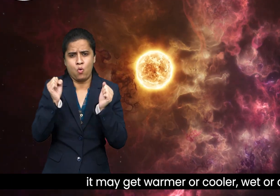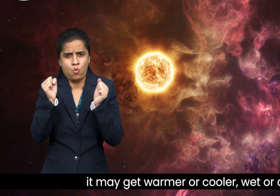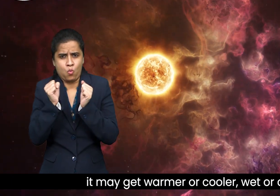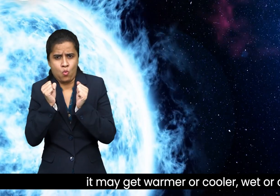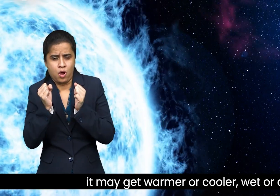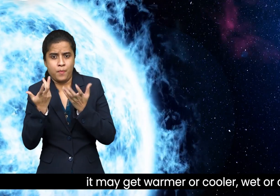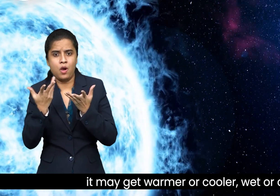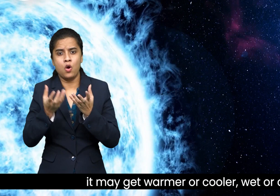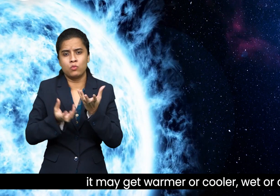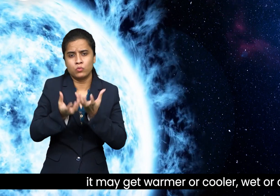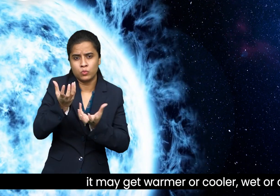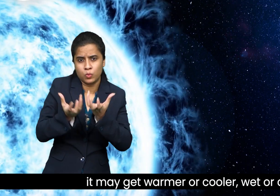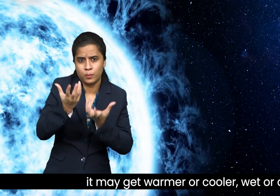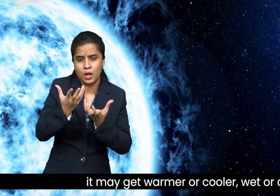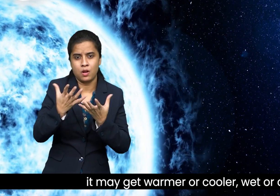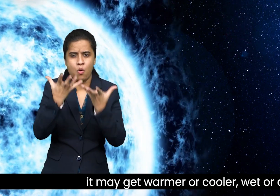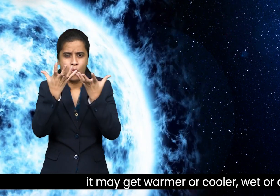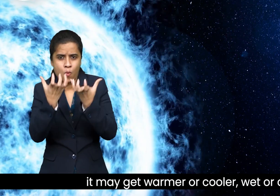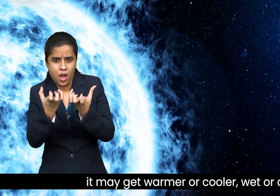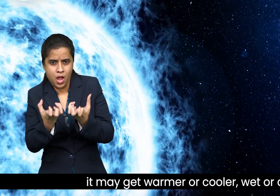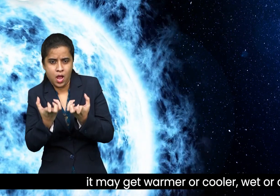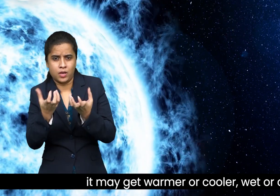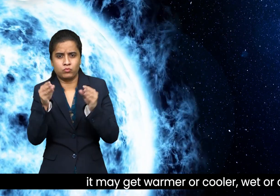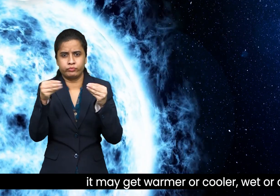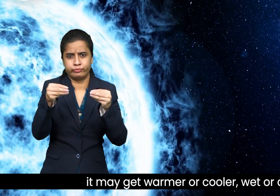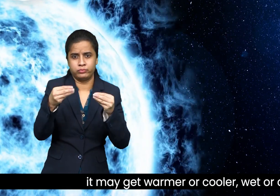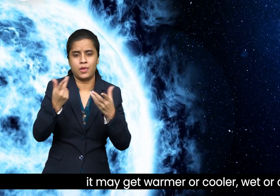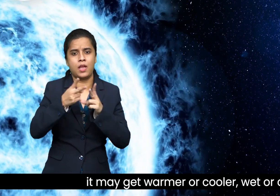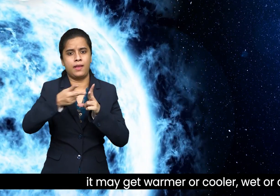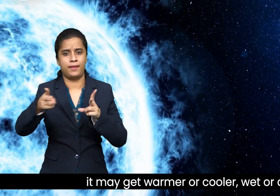warmer or cooler, wet or drier, etc.